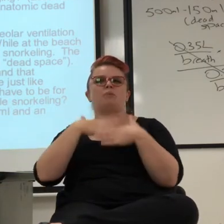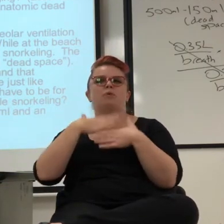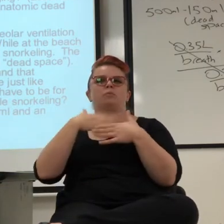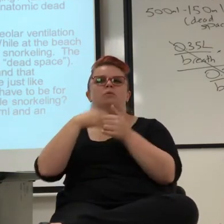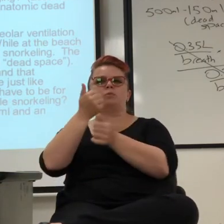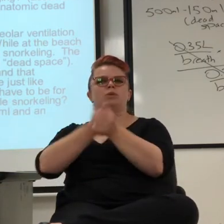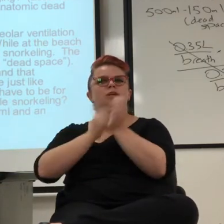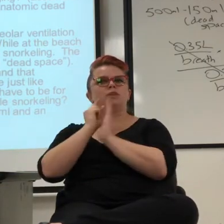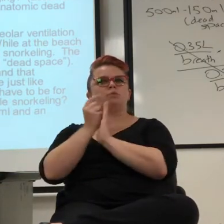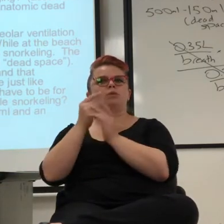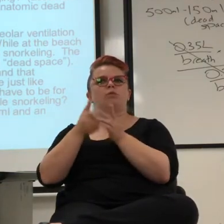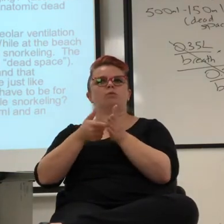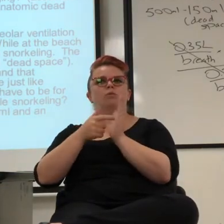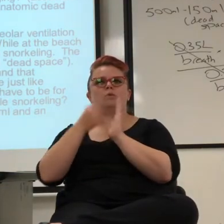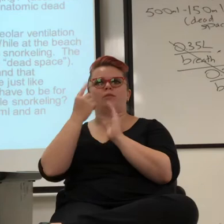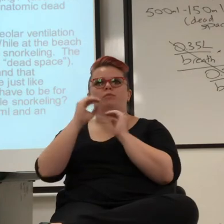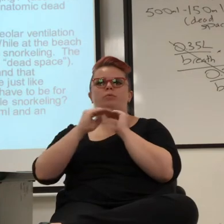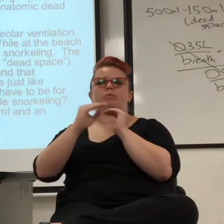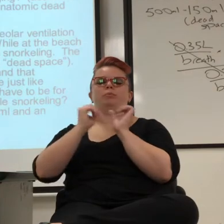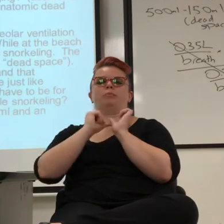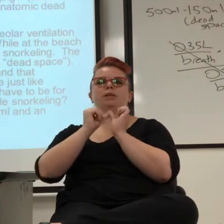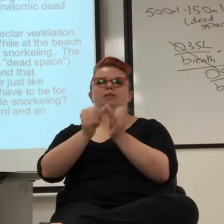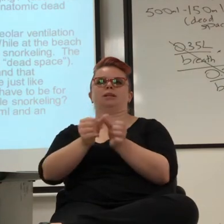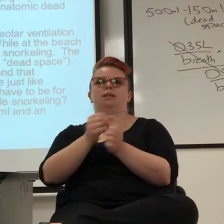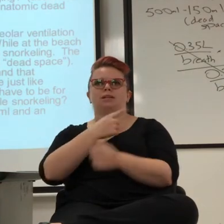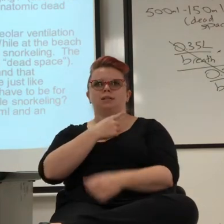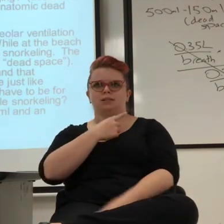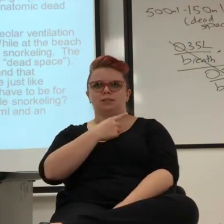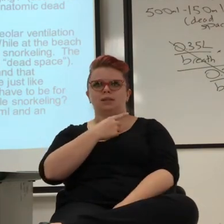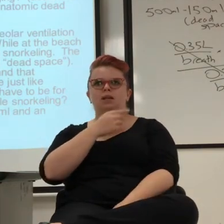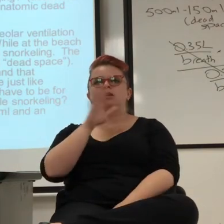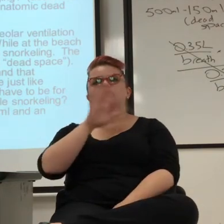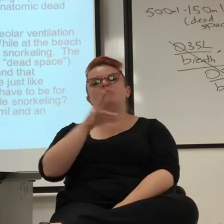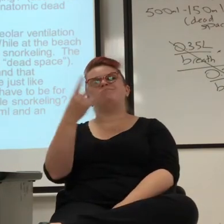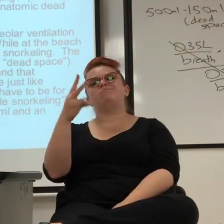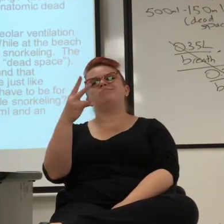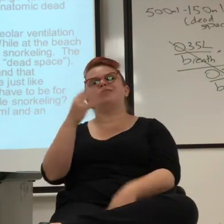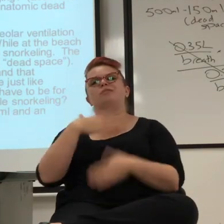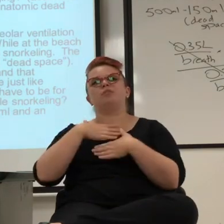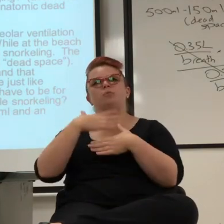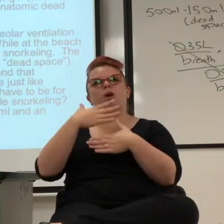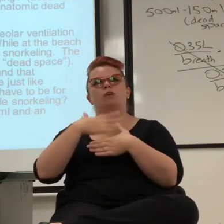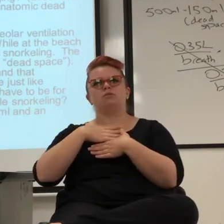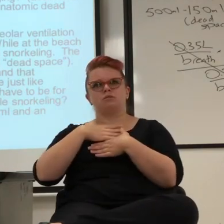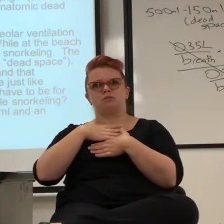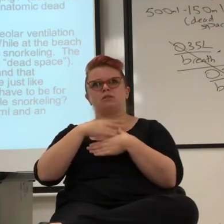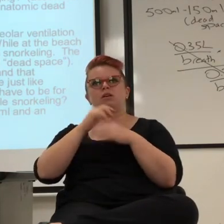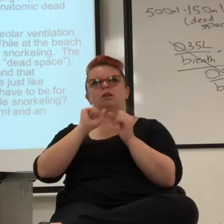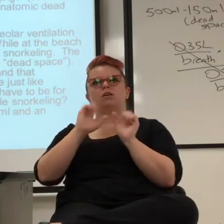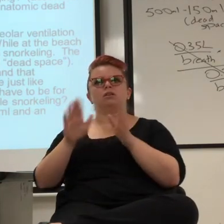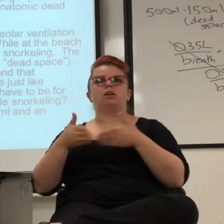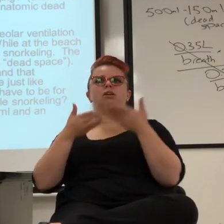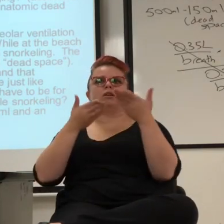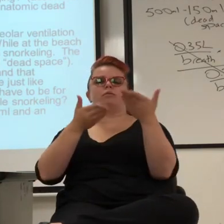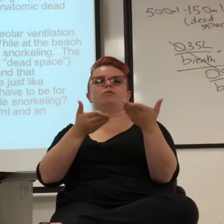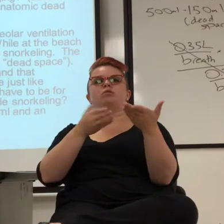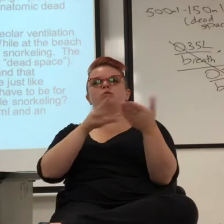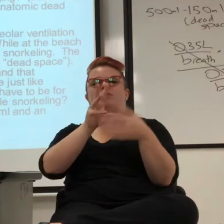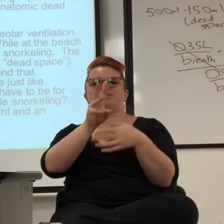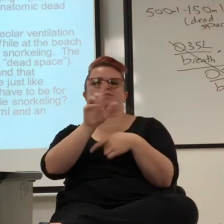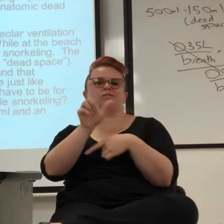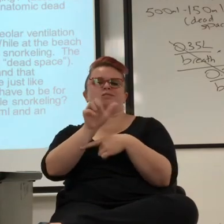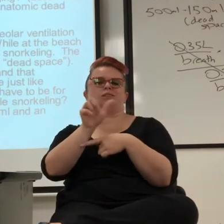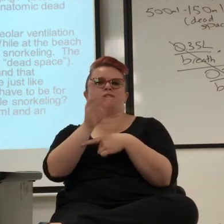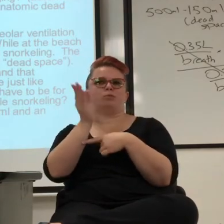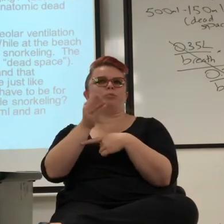it takes to maintain this. So it's about 17 breaths can give you